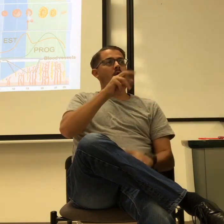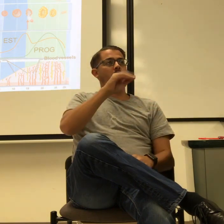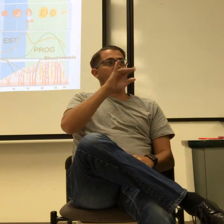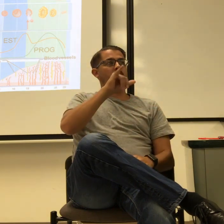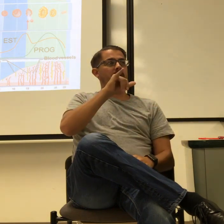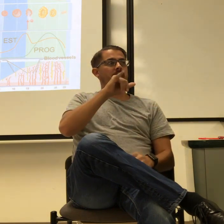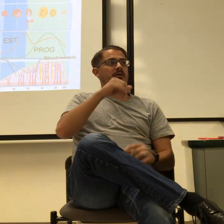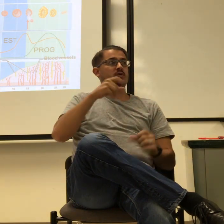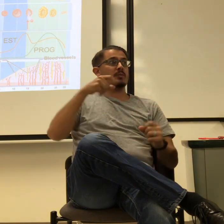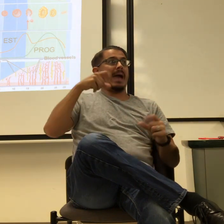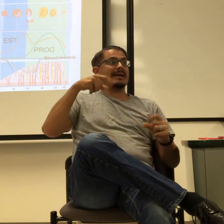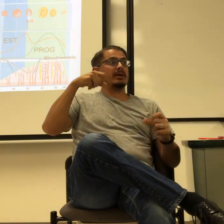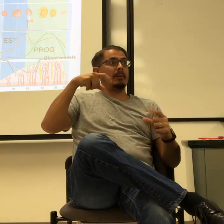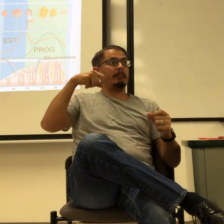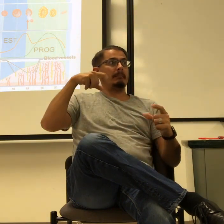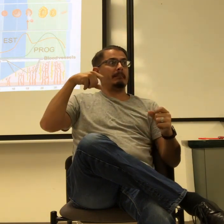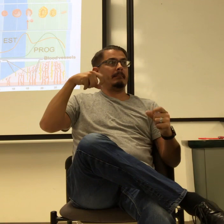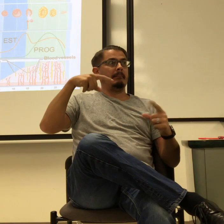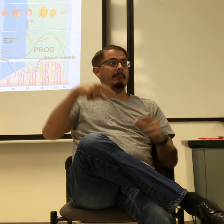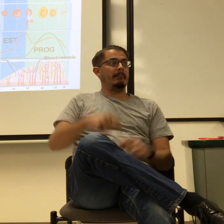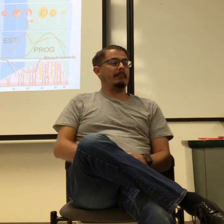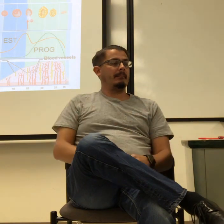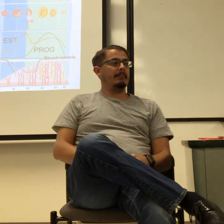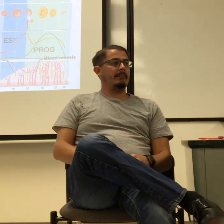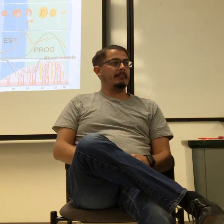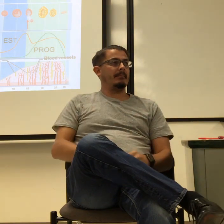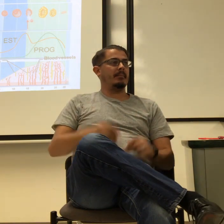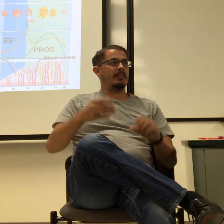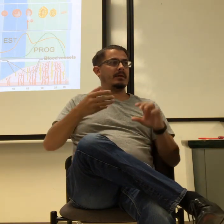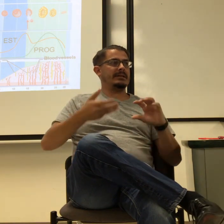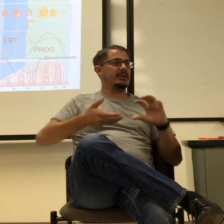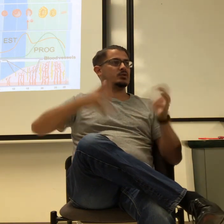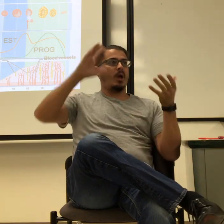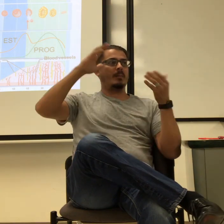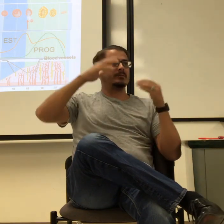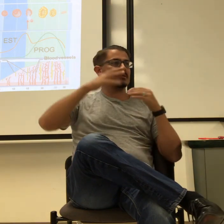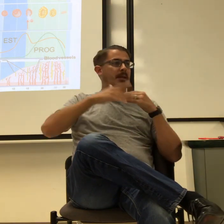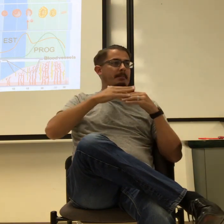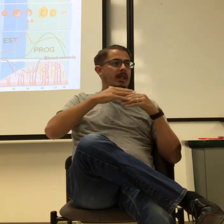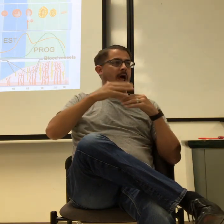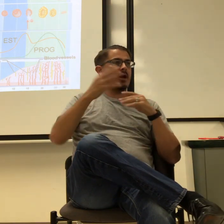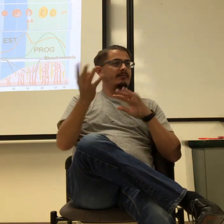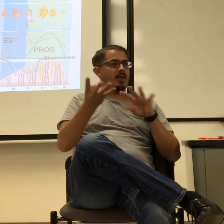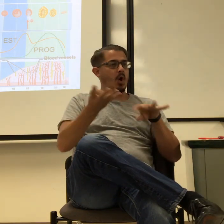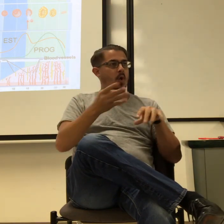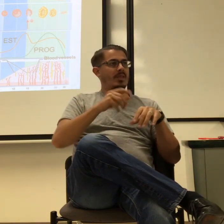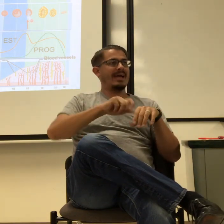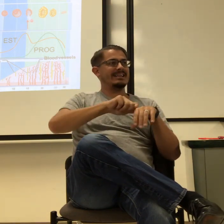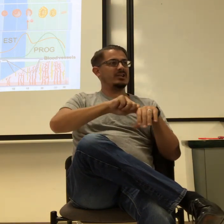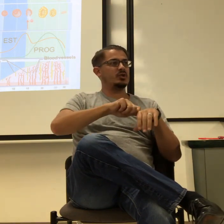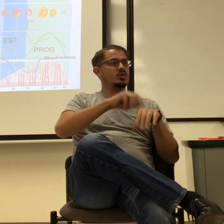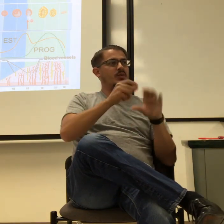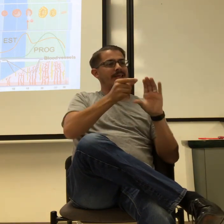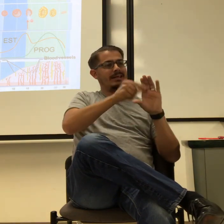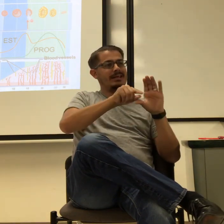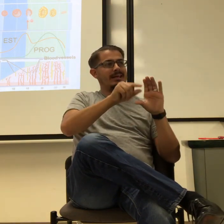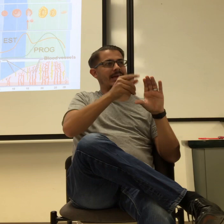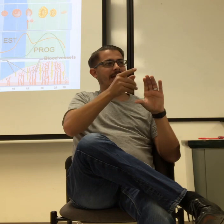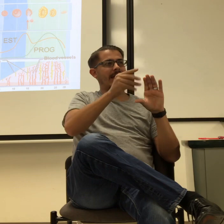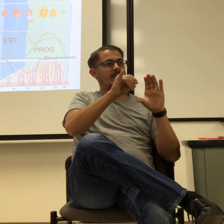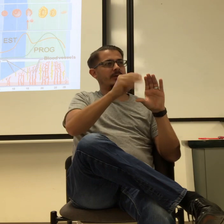to spasm. It disrupts the blood flow, and that tissue of the endometrium, it sloughs